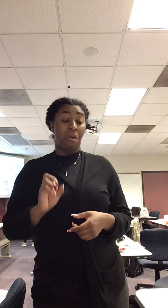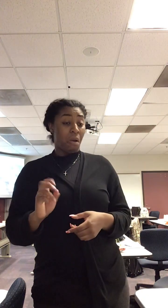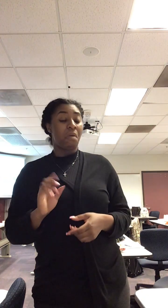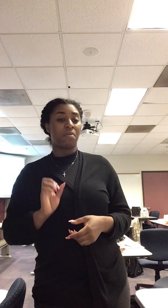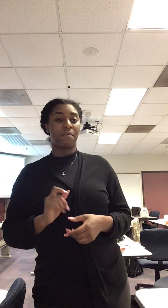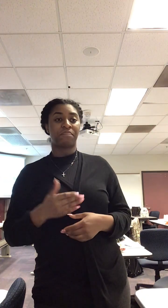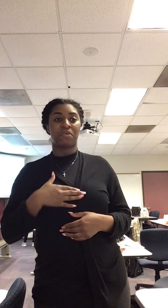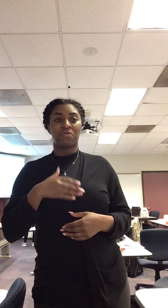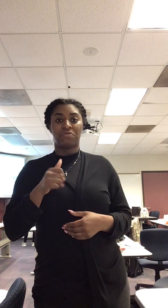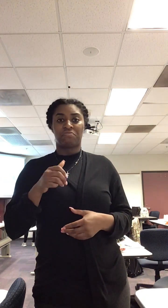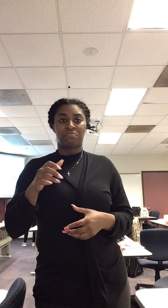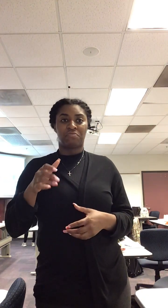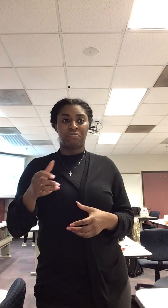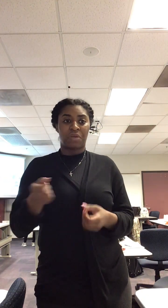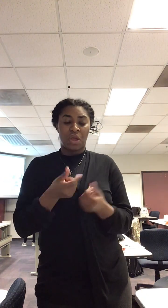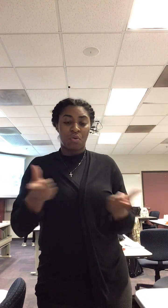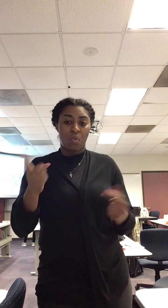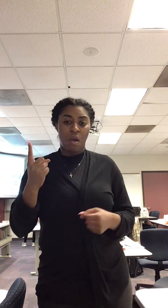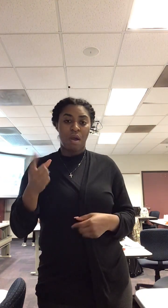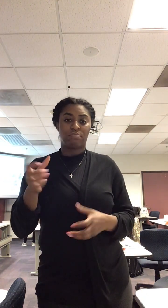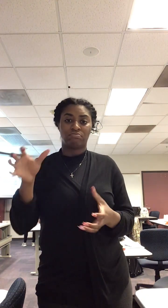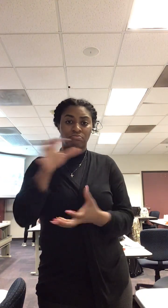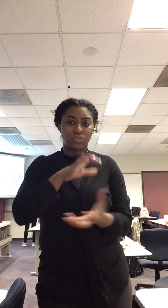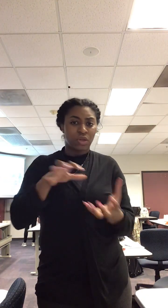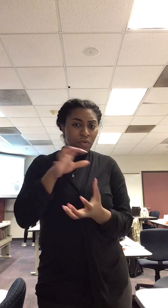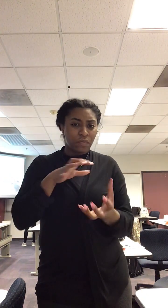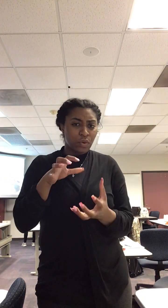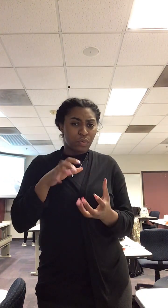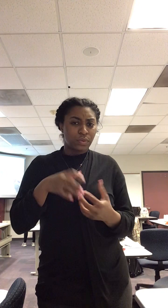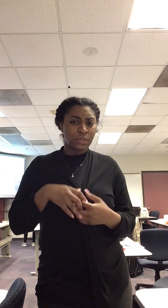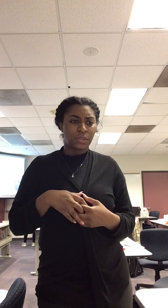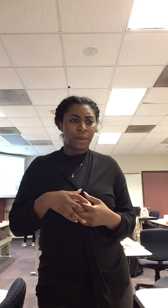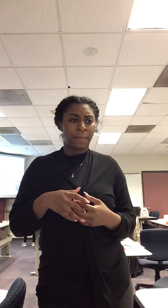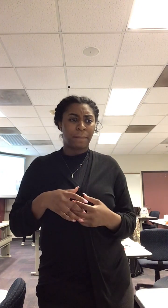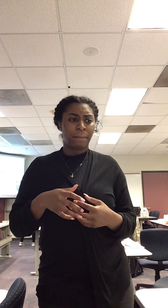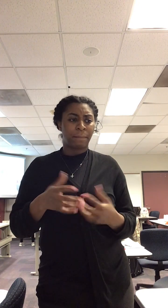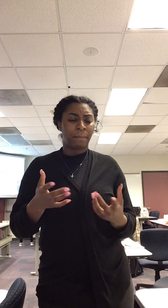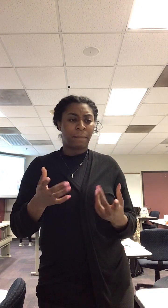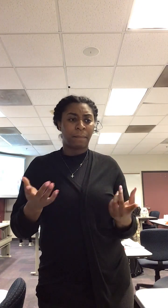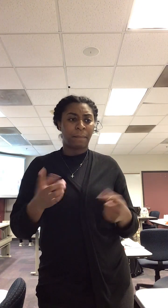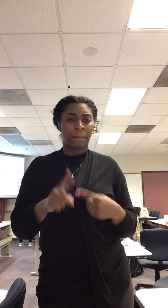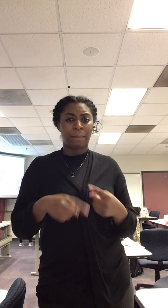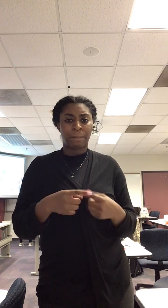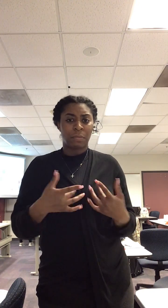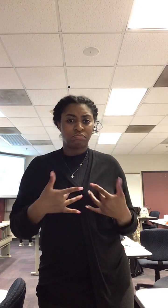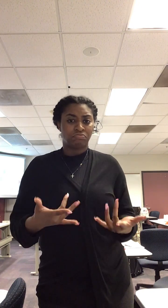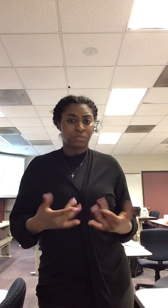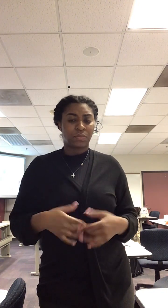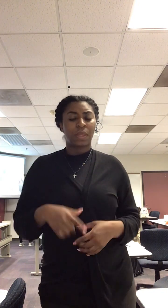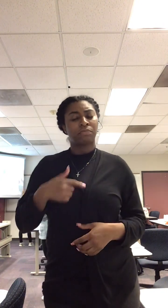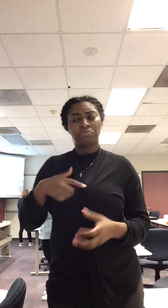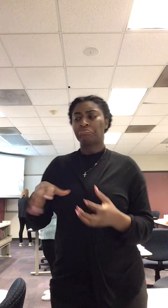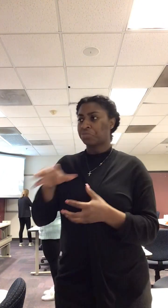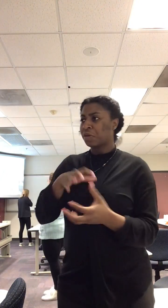What's your question? I'm confused on the character traits because I really don't understand how to find those.